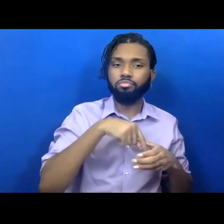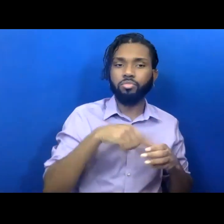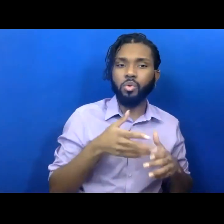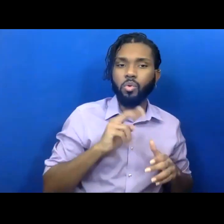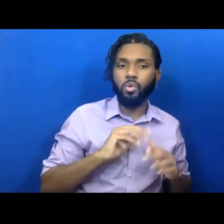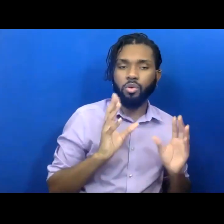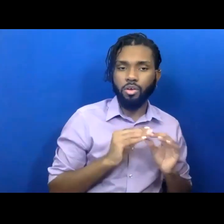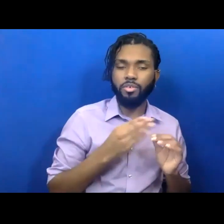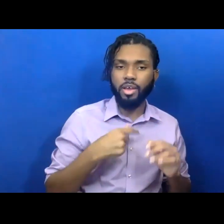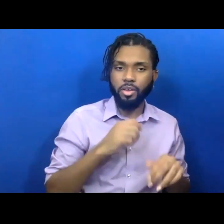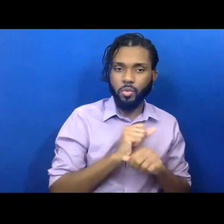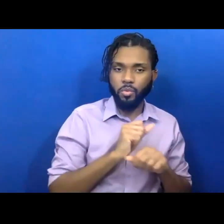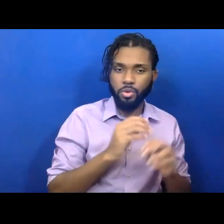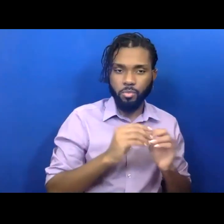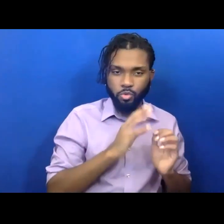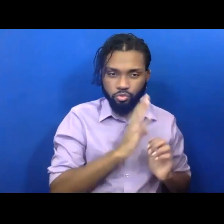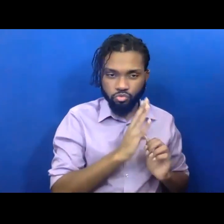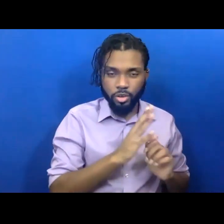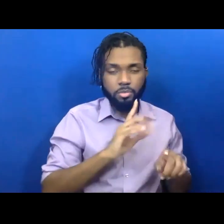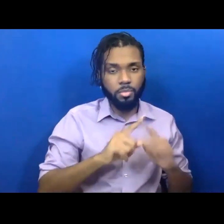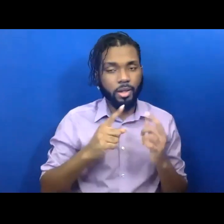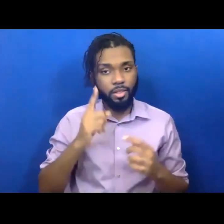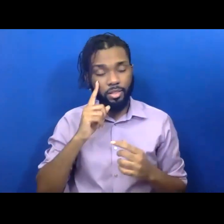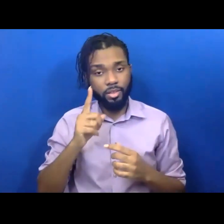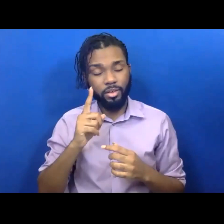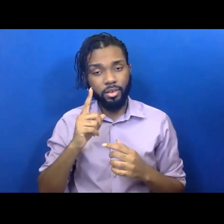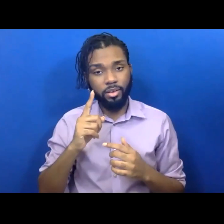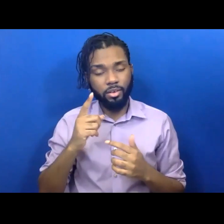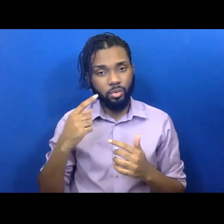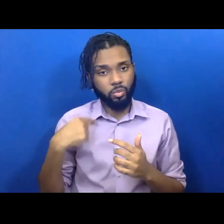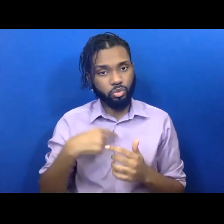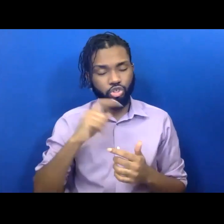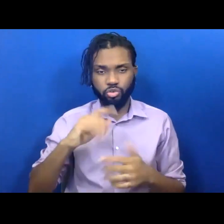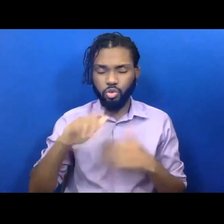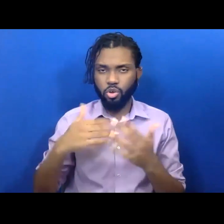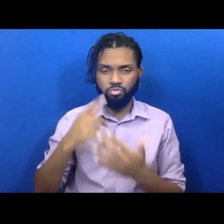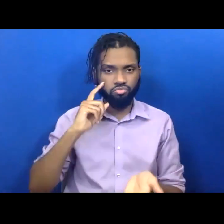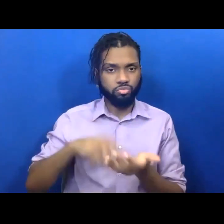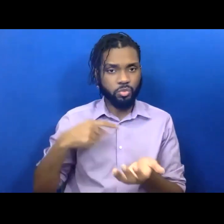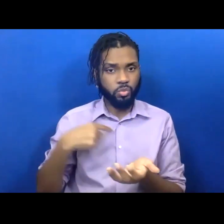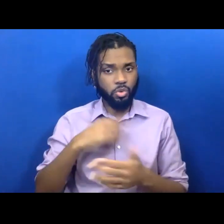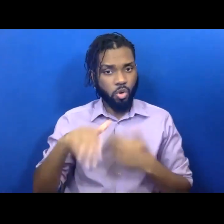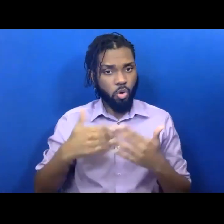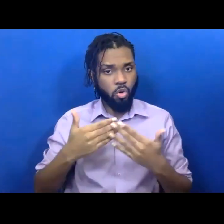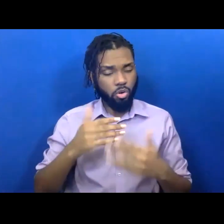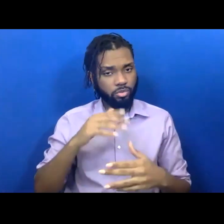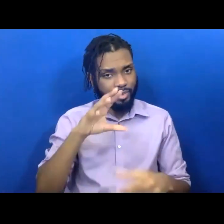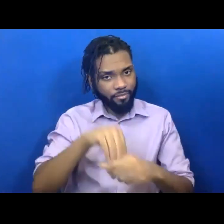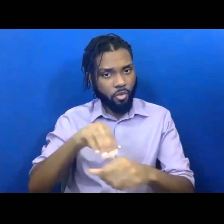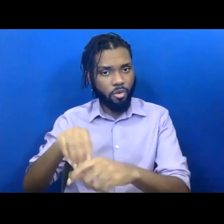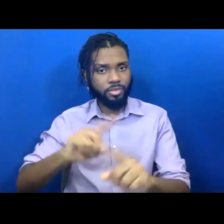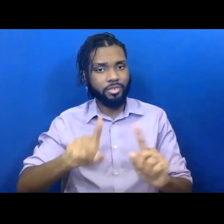more directed ways. But I think we need to leverage the fact that all of us exist within these professional organizations, and that